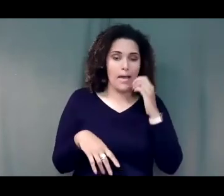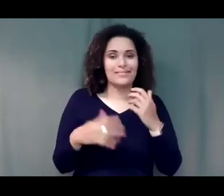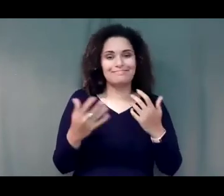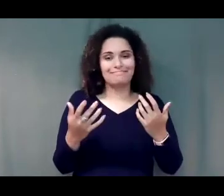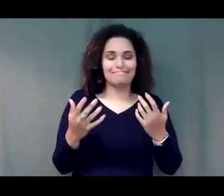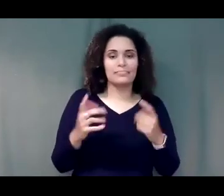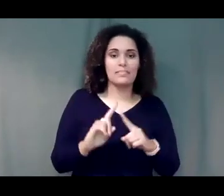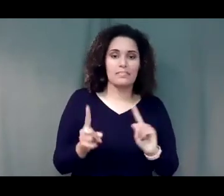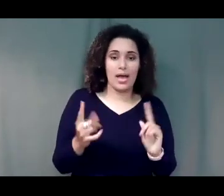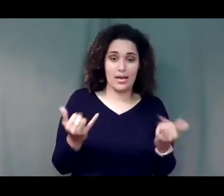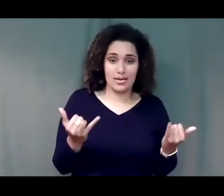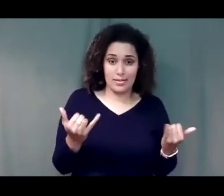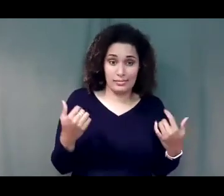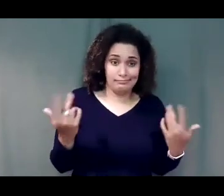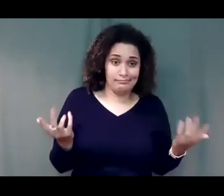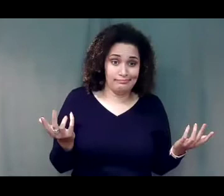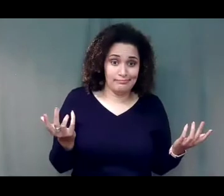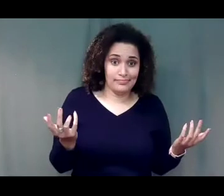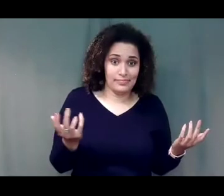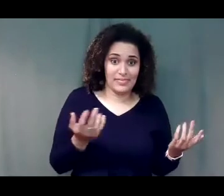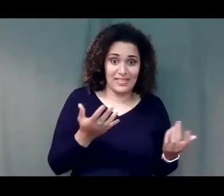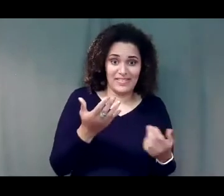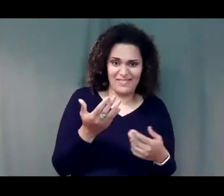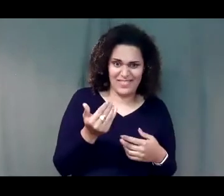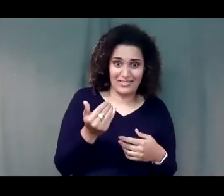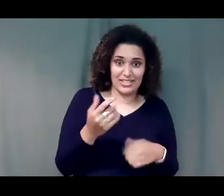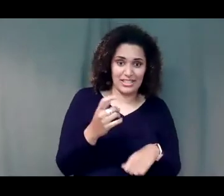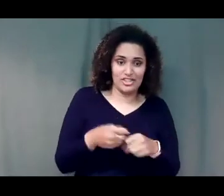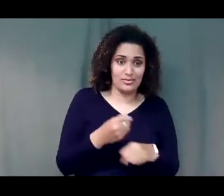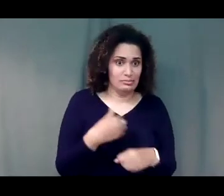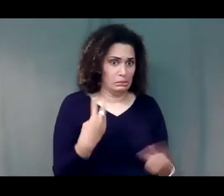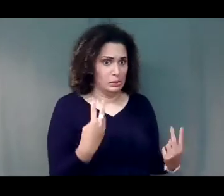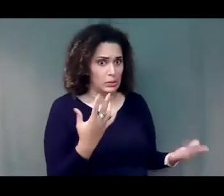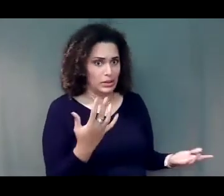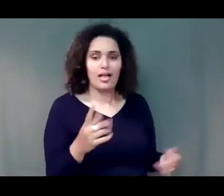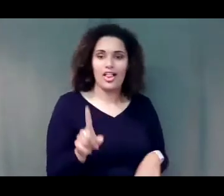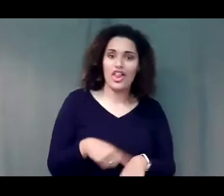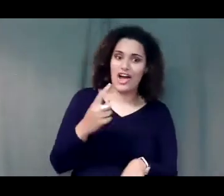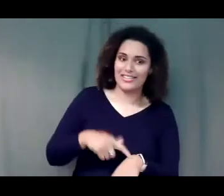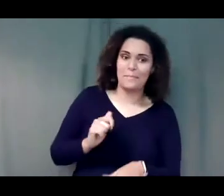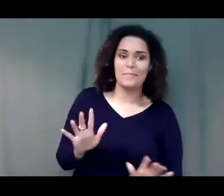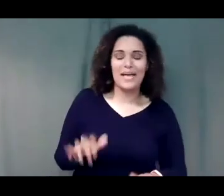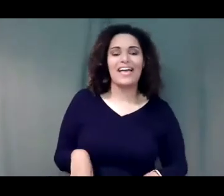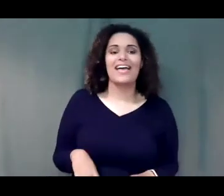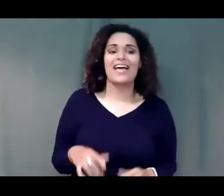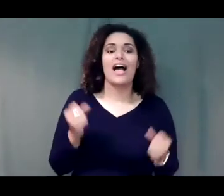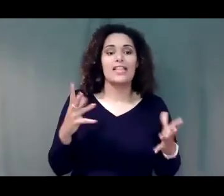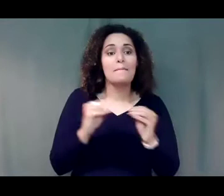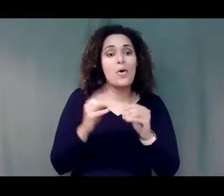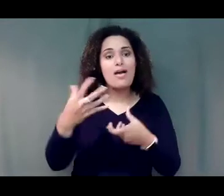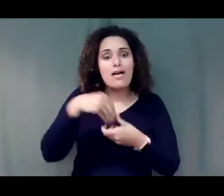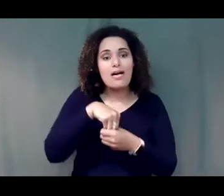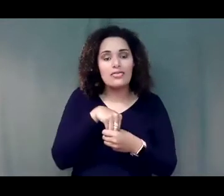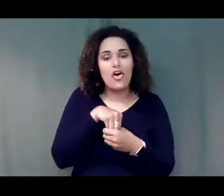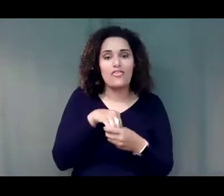Having done this now 15 years, a long time, we realize there's a lot more that's in the equation than just